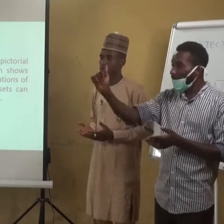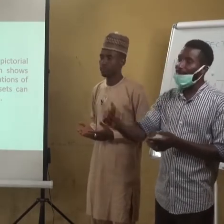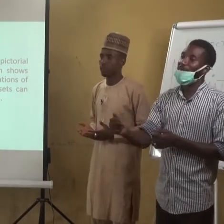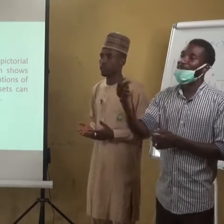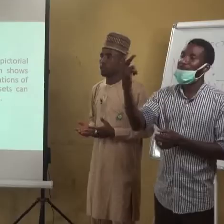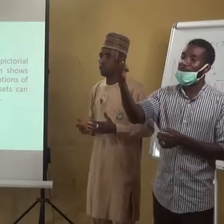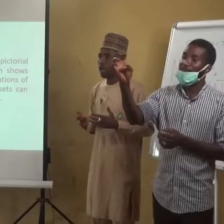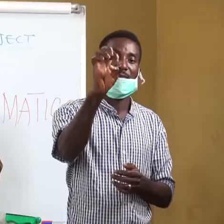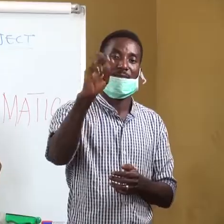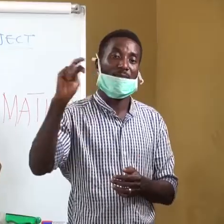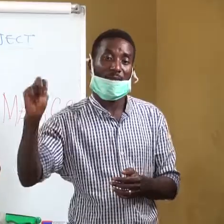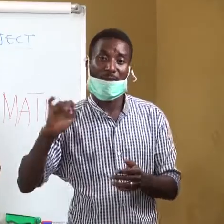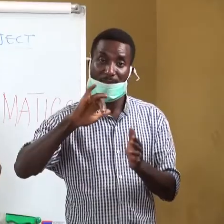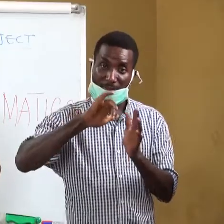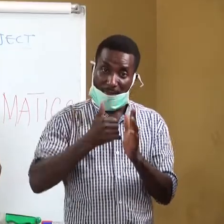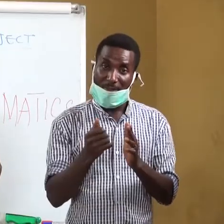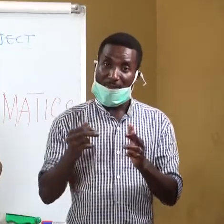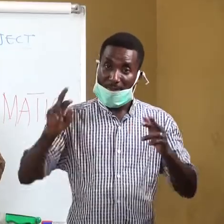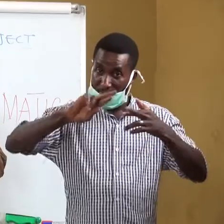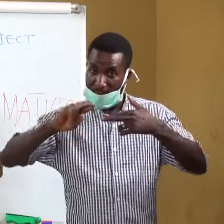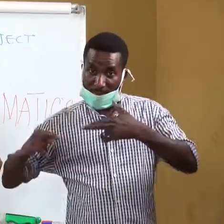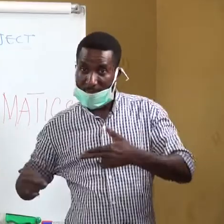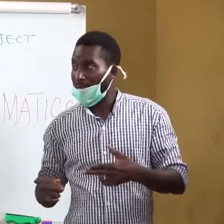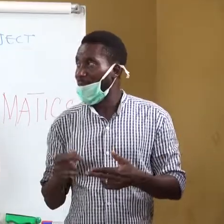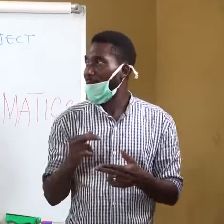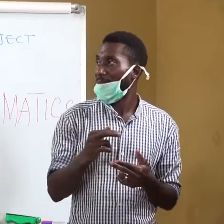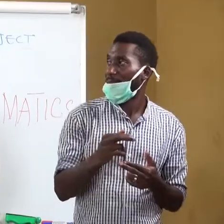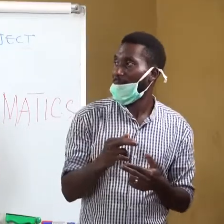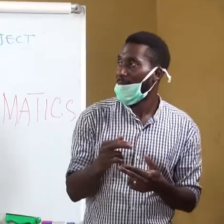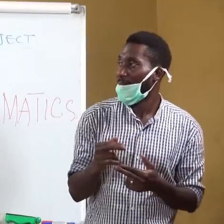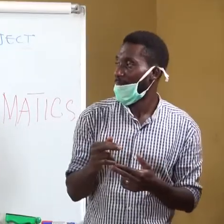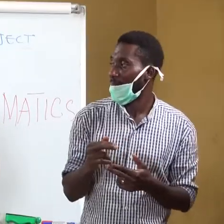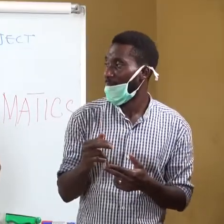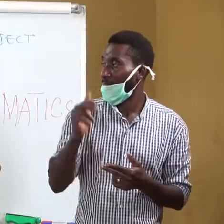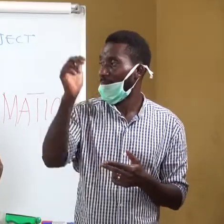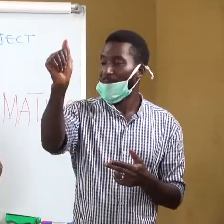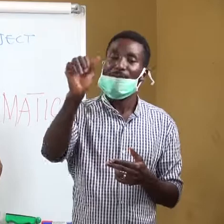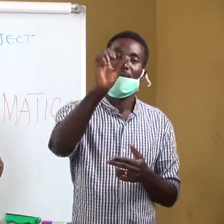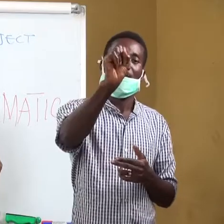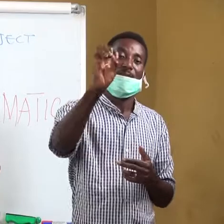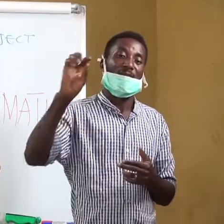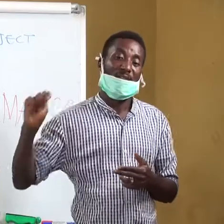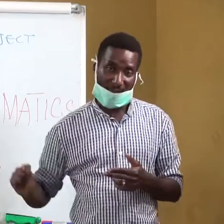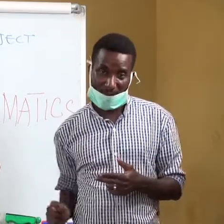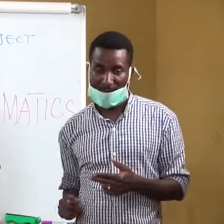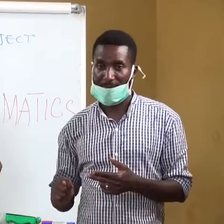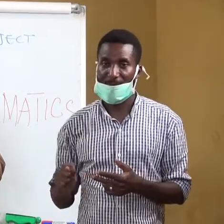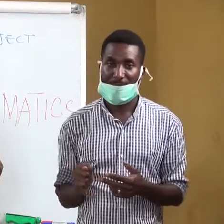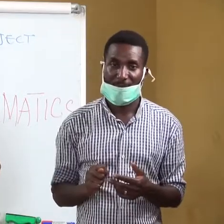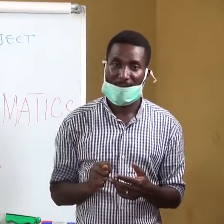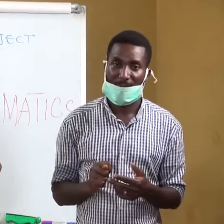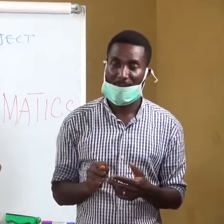set, while the circles or the oval shapes within the rectangle represent